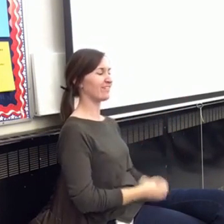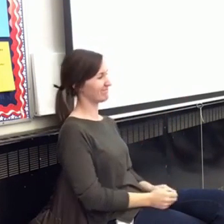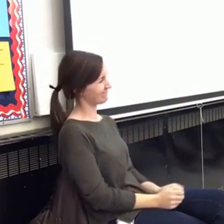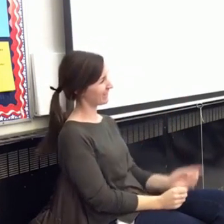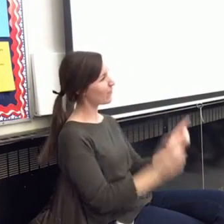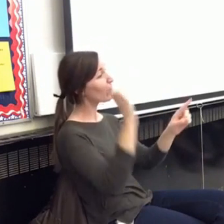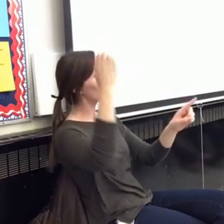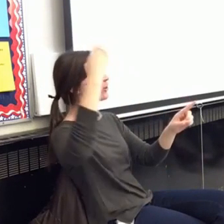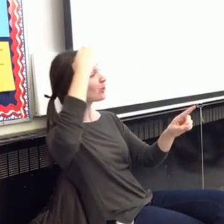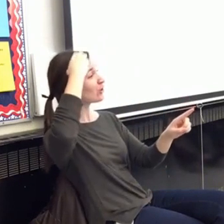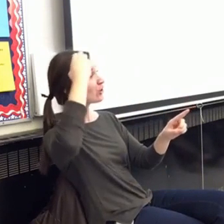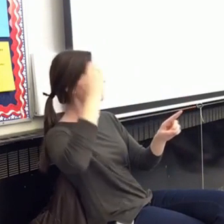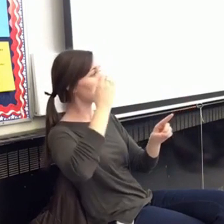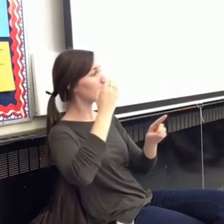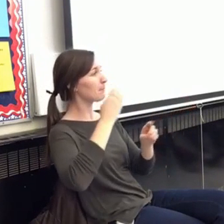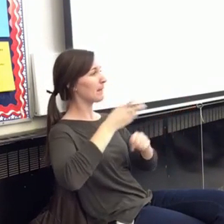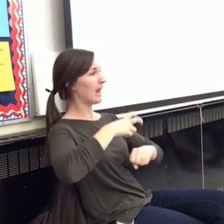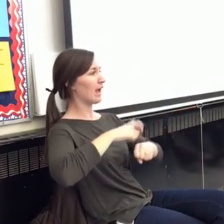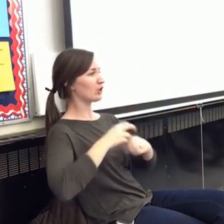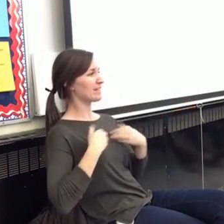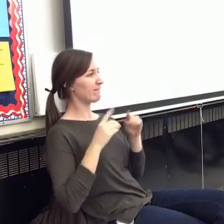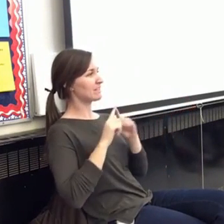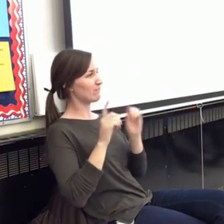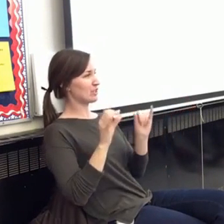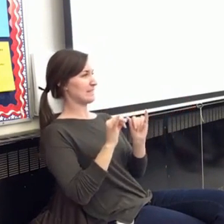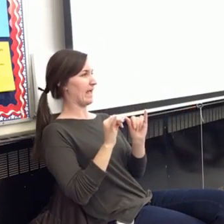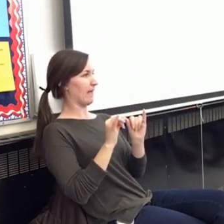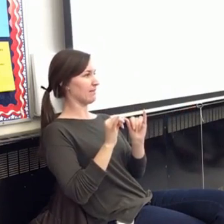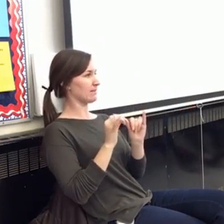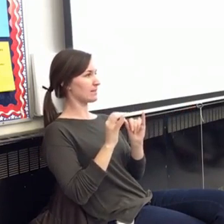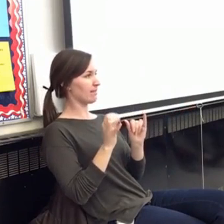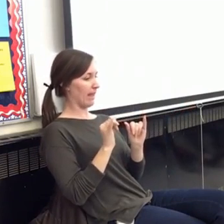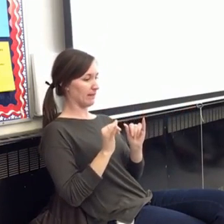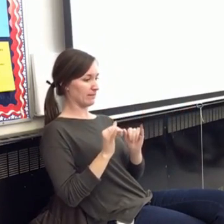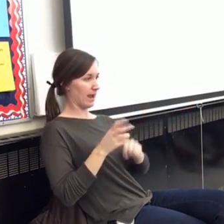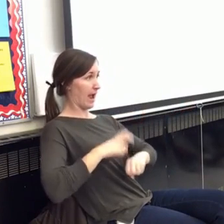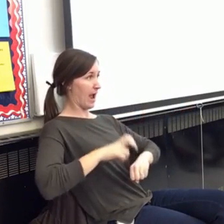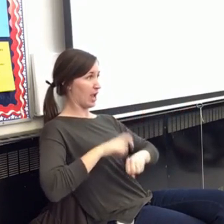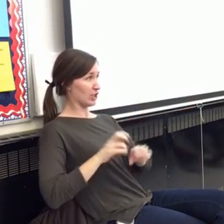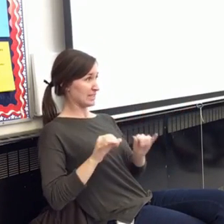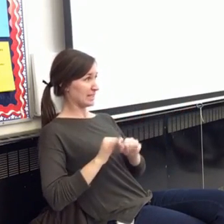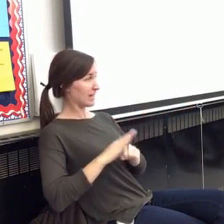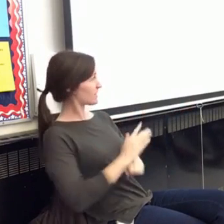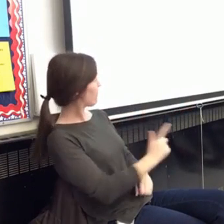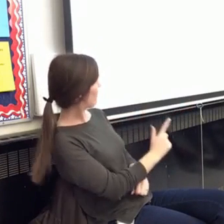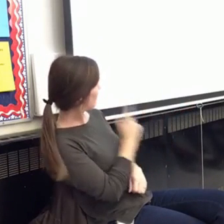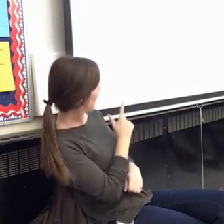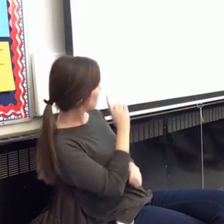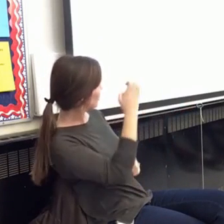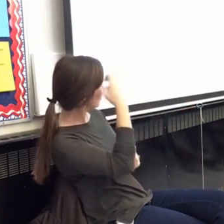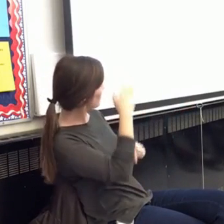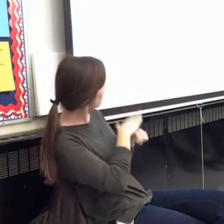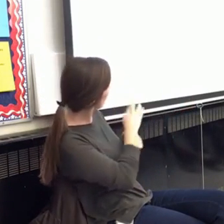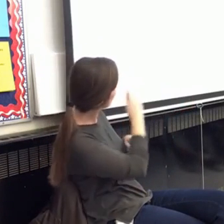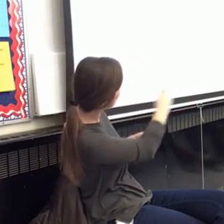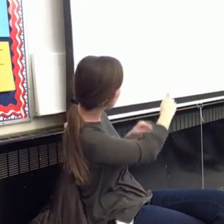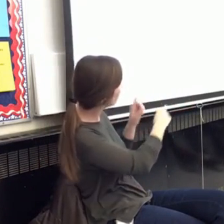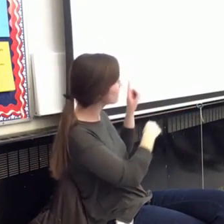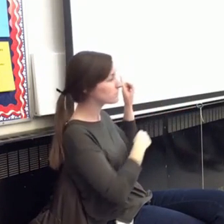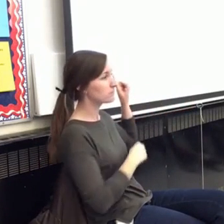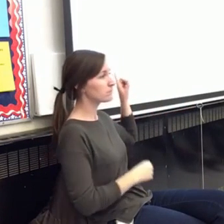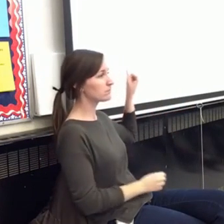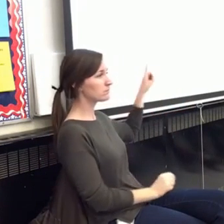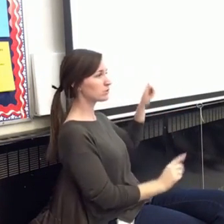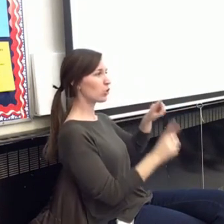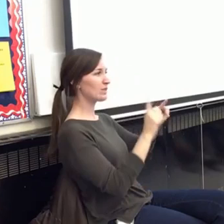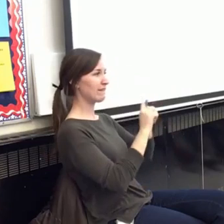and Ireland have different scales on the thing. Ireland's scale is on the left, and Europe's is on the right. Yeah. So